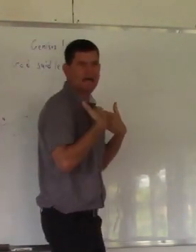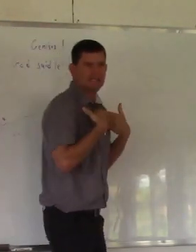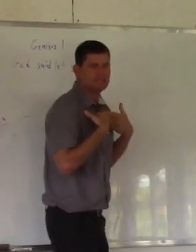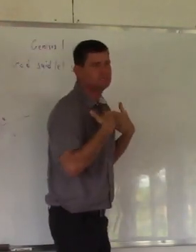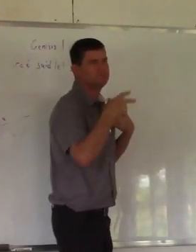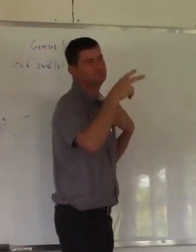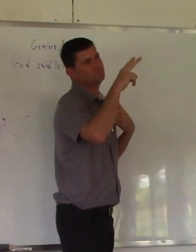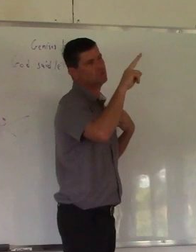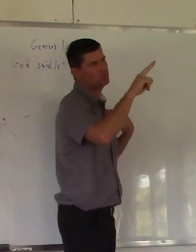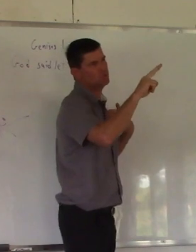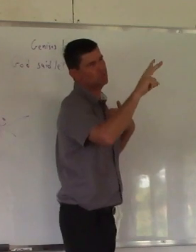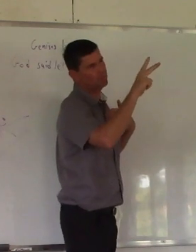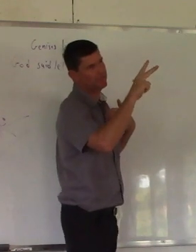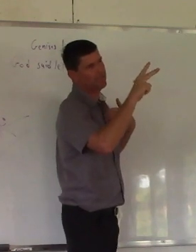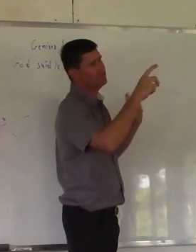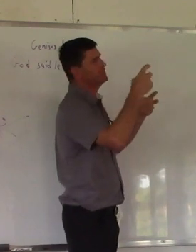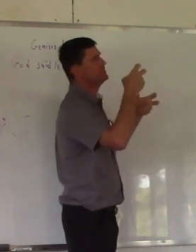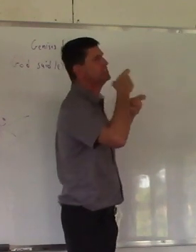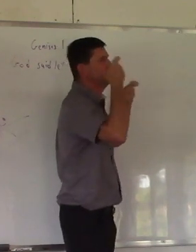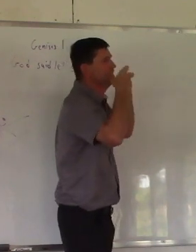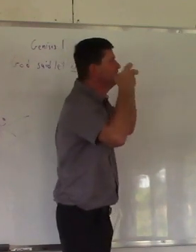has 2, 3 sins.